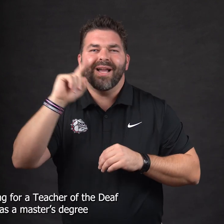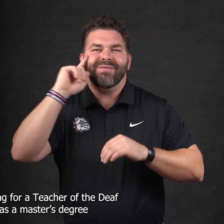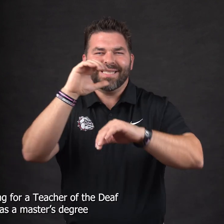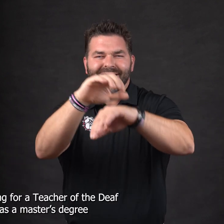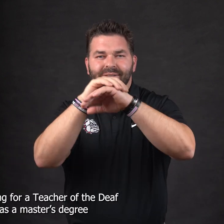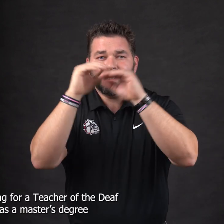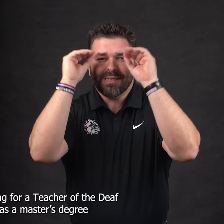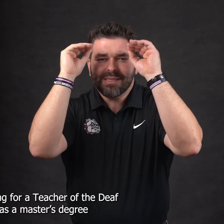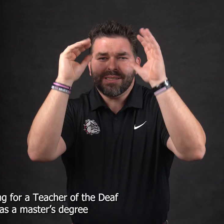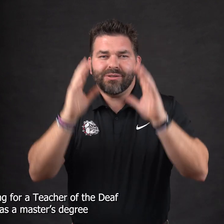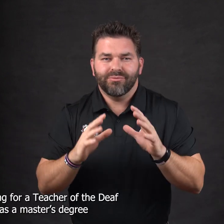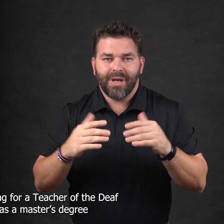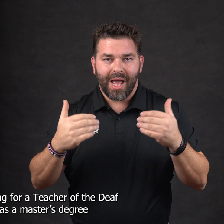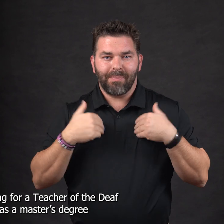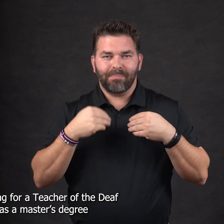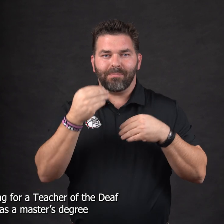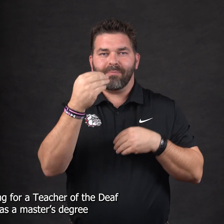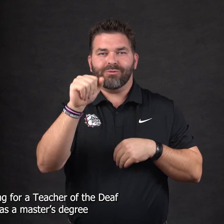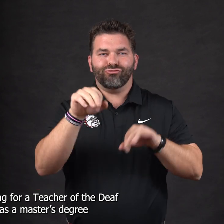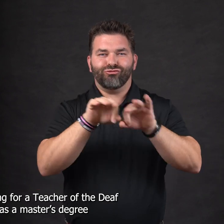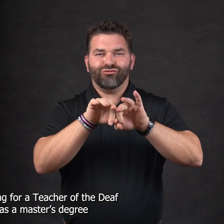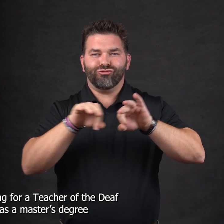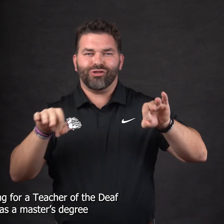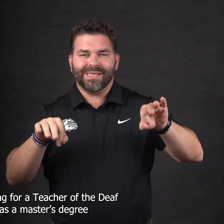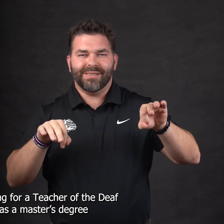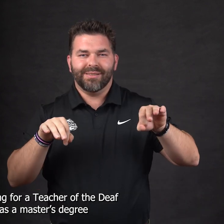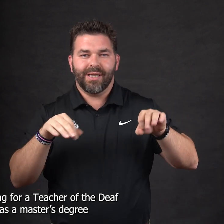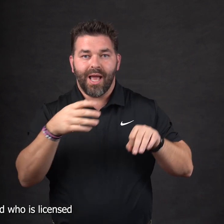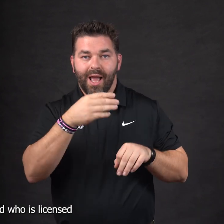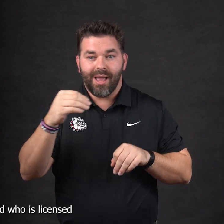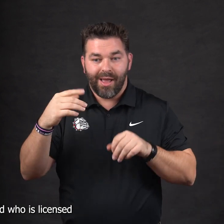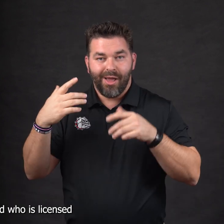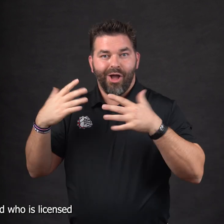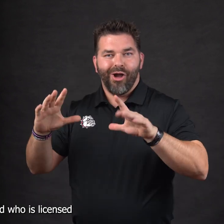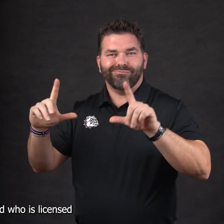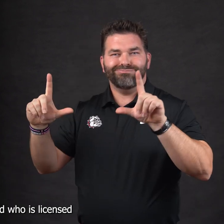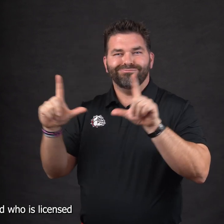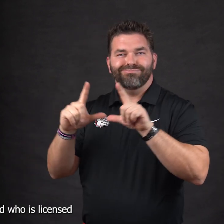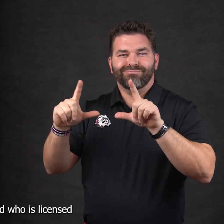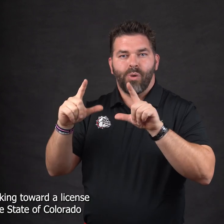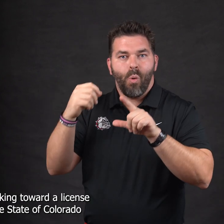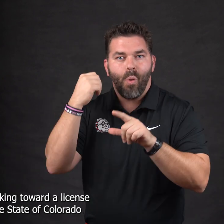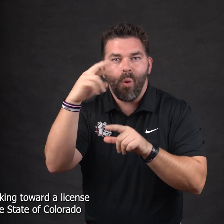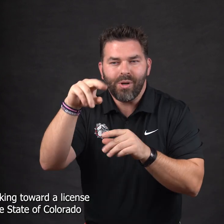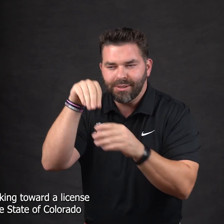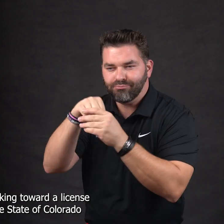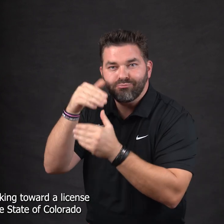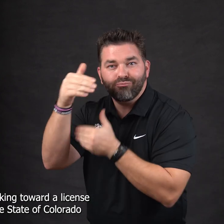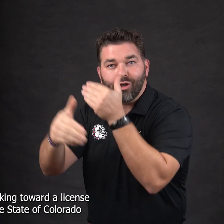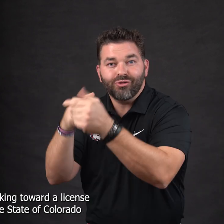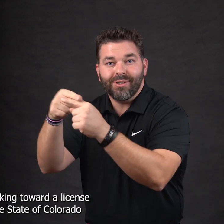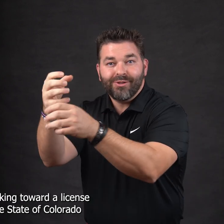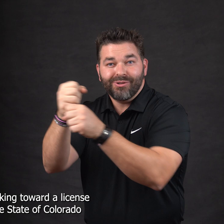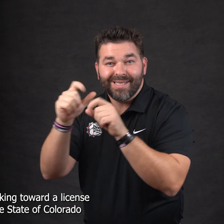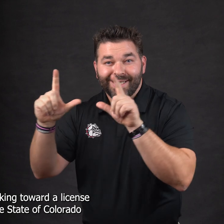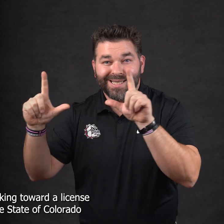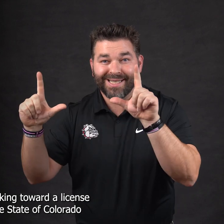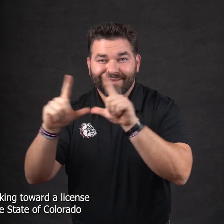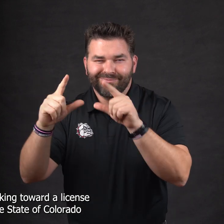We're looking for a teacher of the deaf who has a master's degree and who is licensed or working toward a license in the state of Colorado